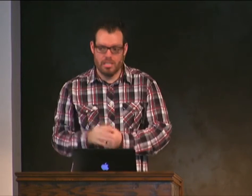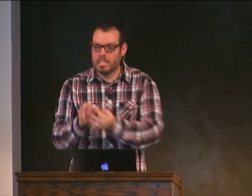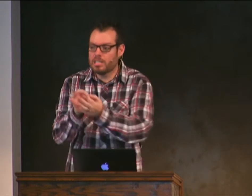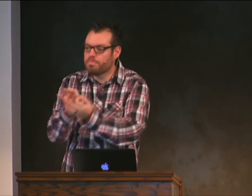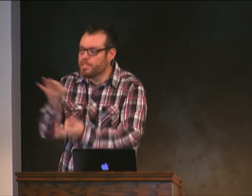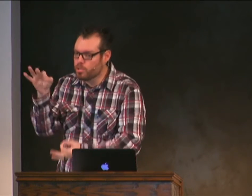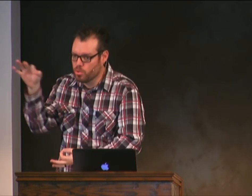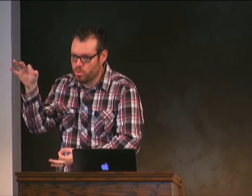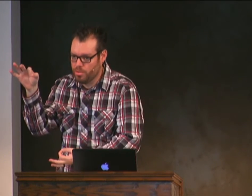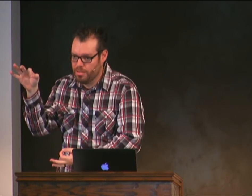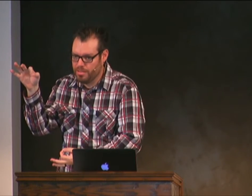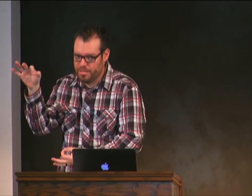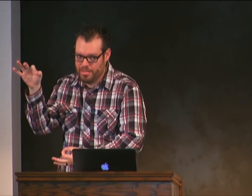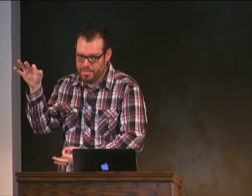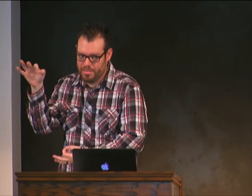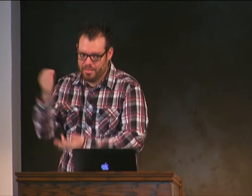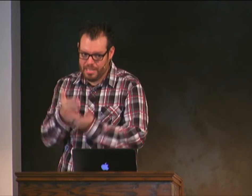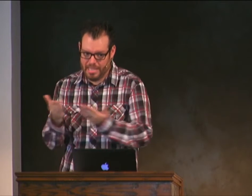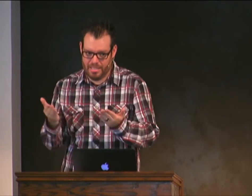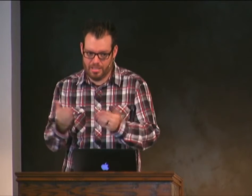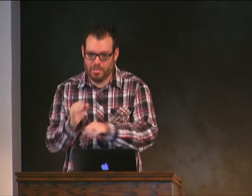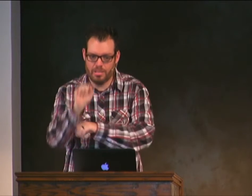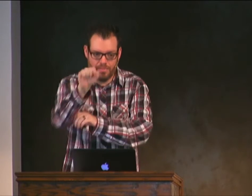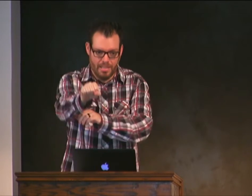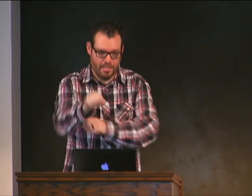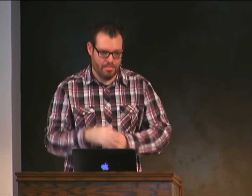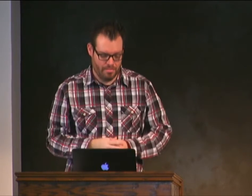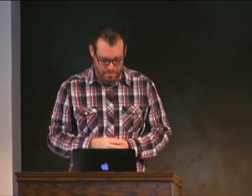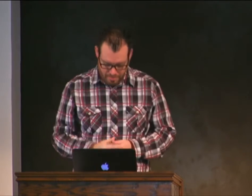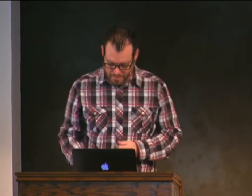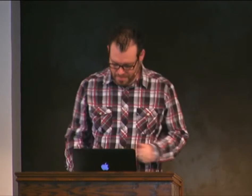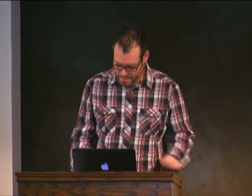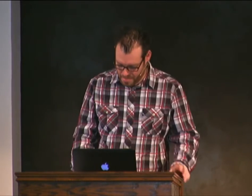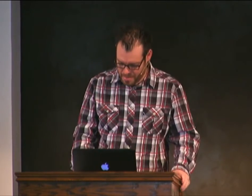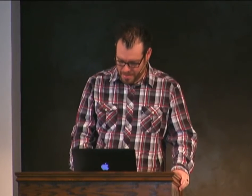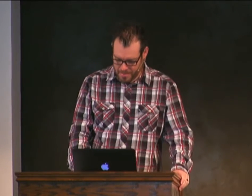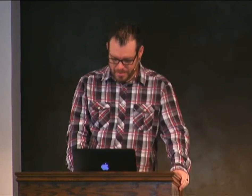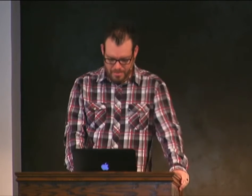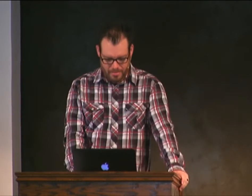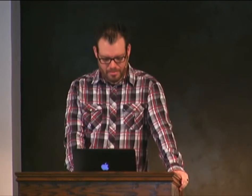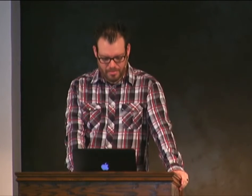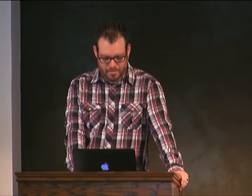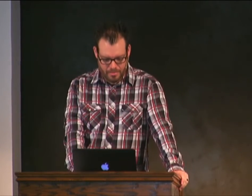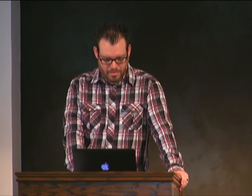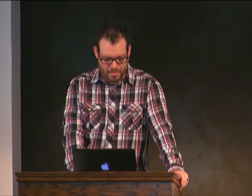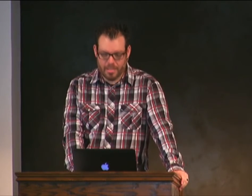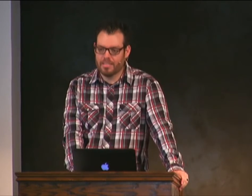evil, spiritual things, defeat them.